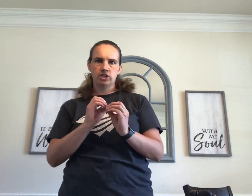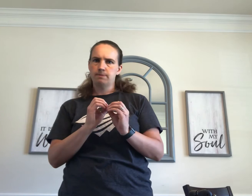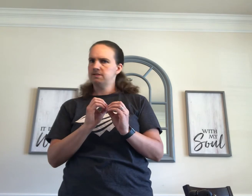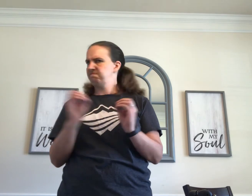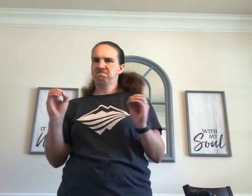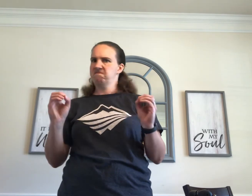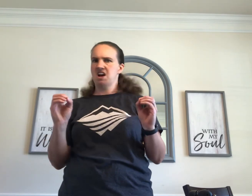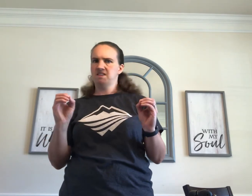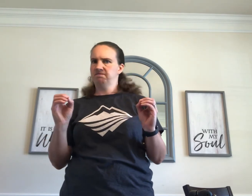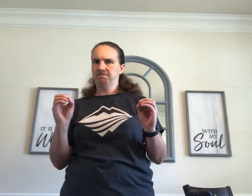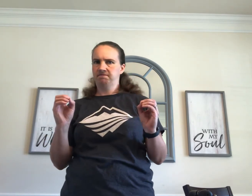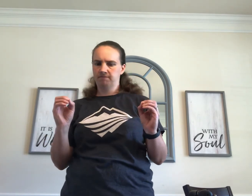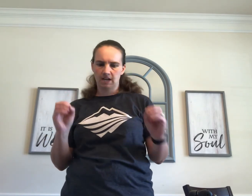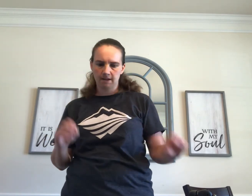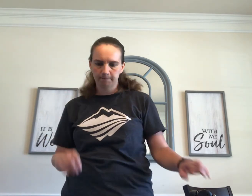shapes, none, okay?